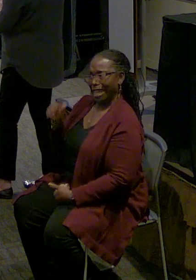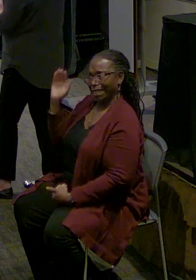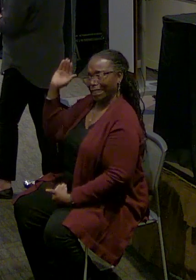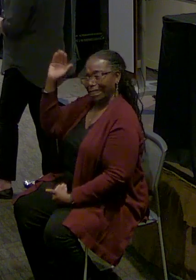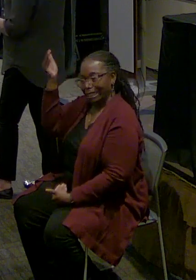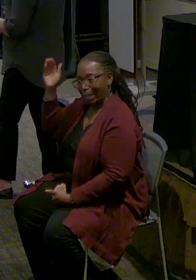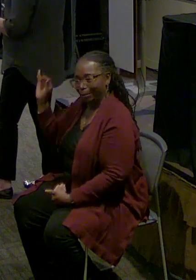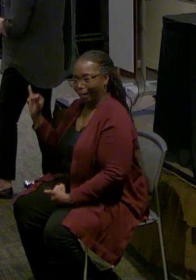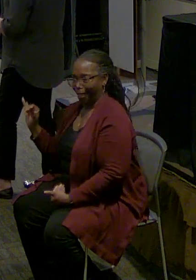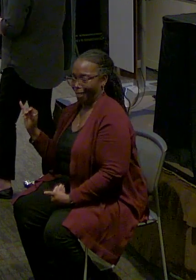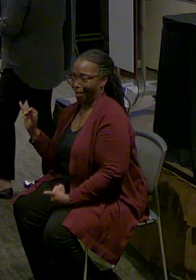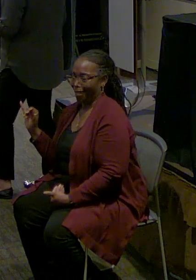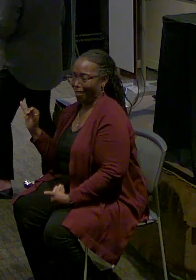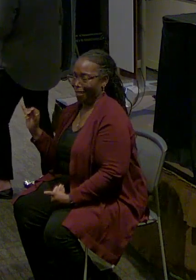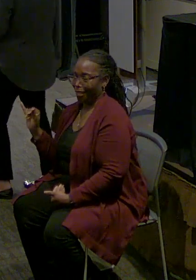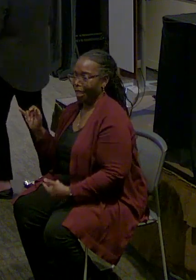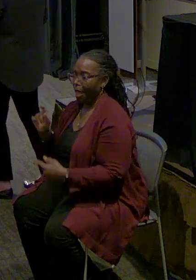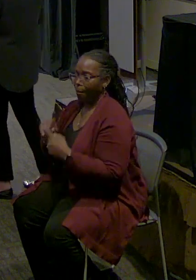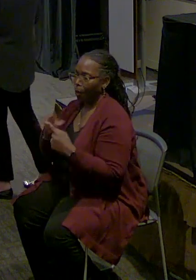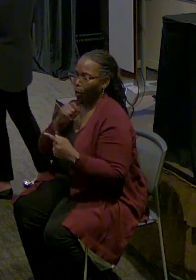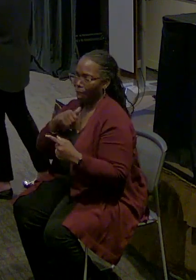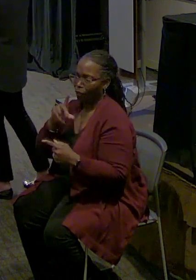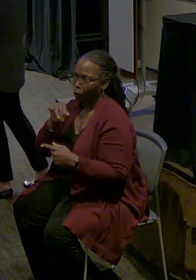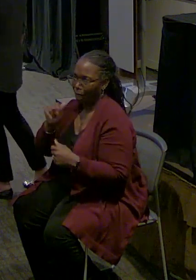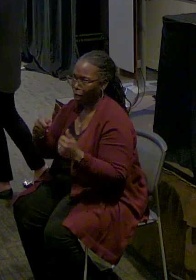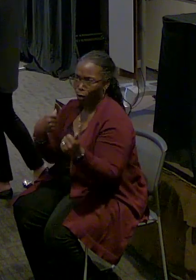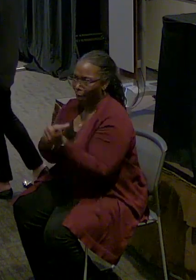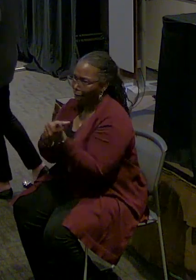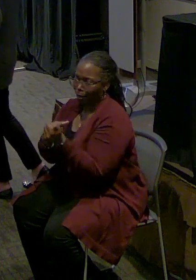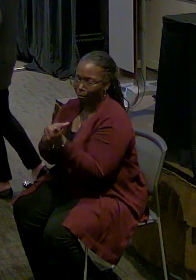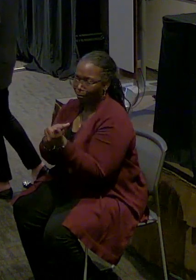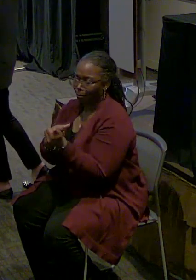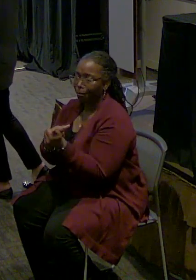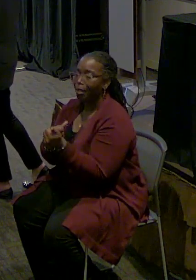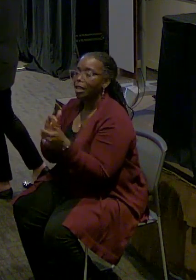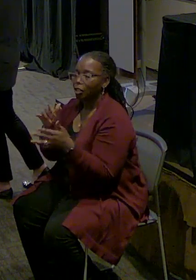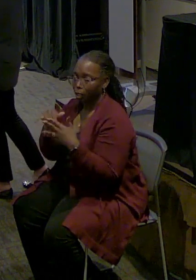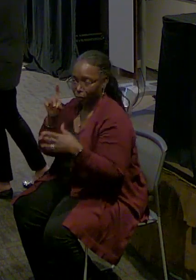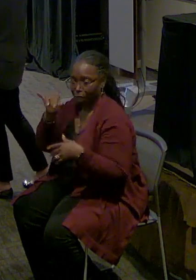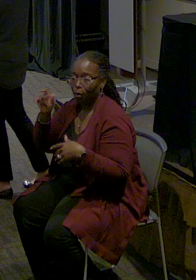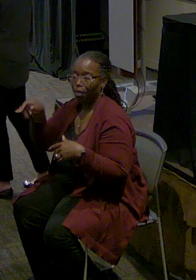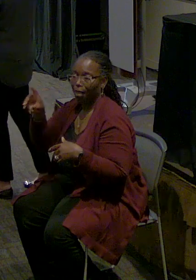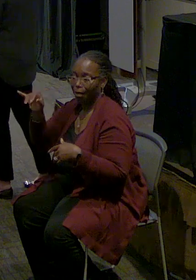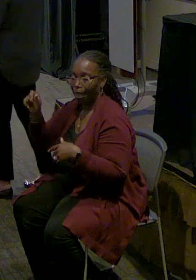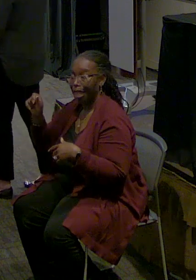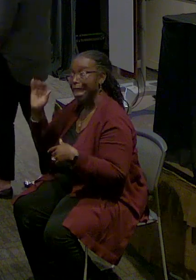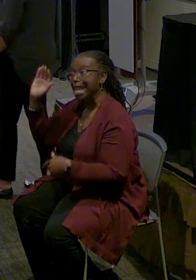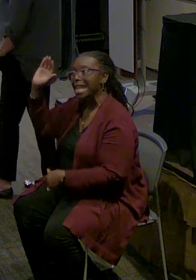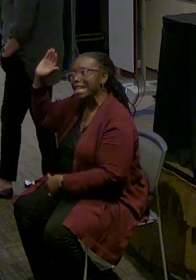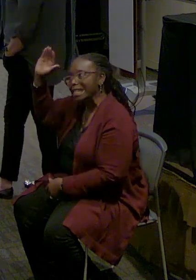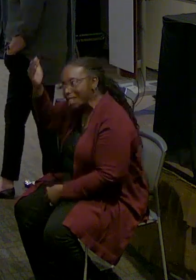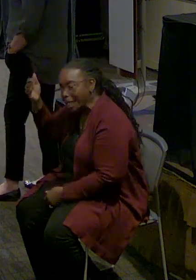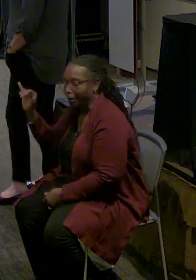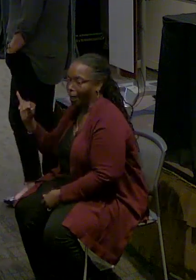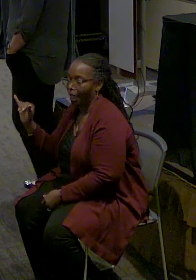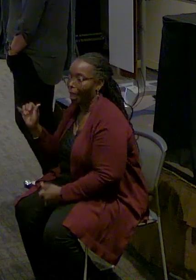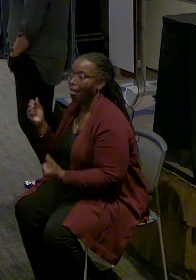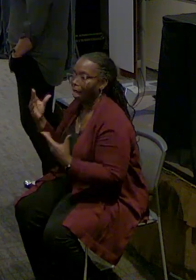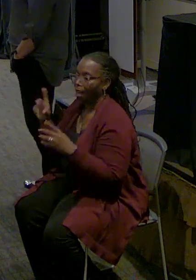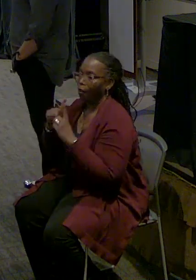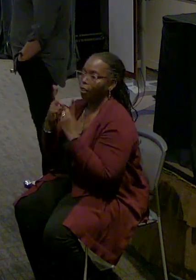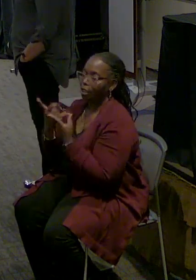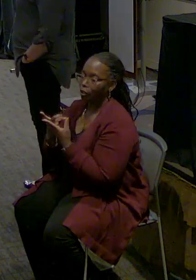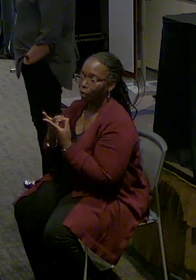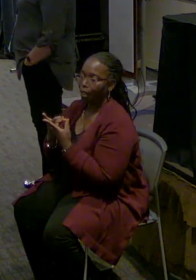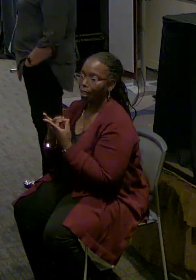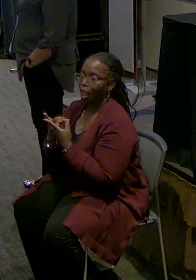like, but then we don't have any data to back it up. So this is what we did with this data. It seemed like a lot of our districts